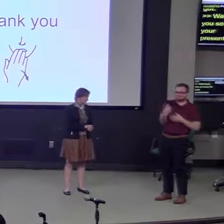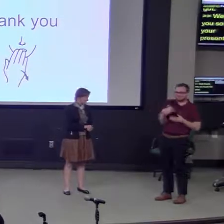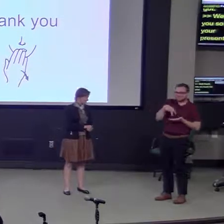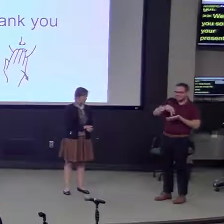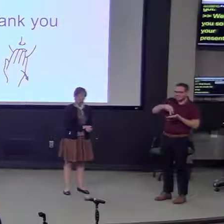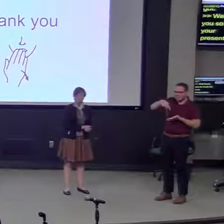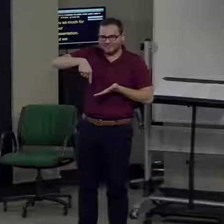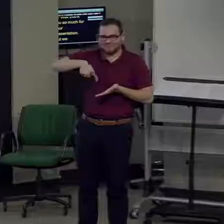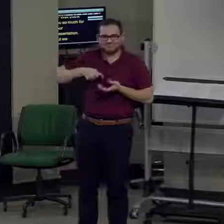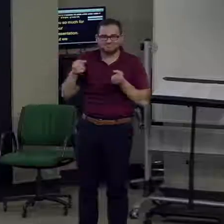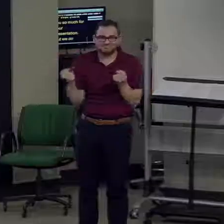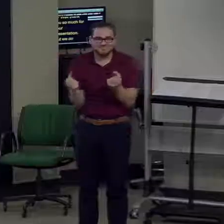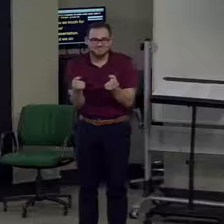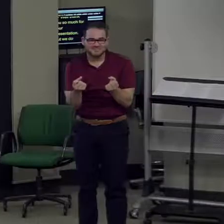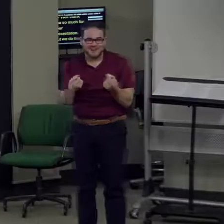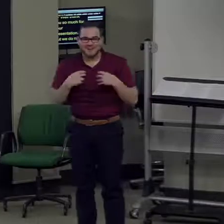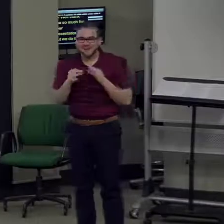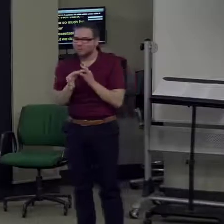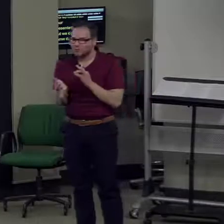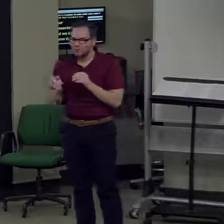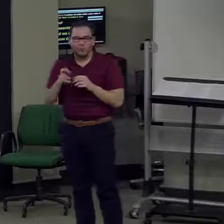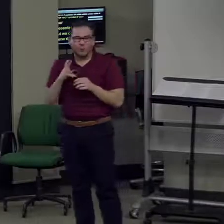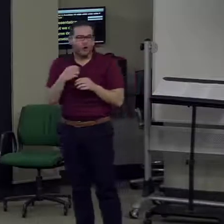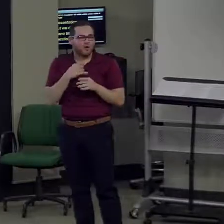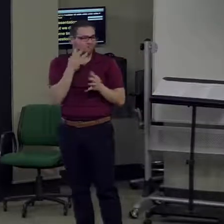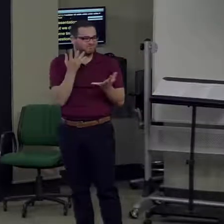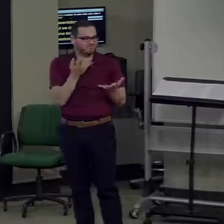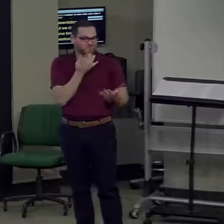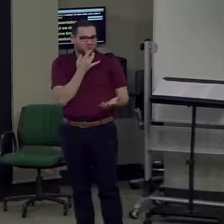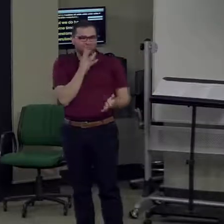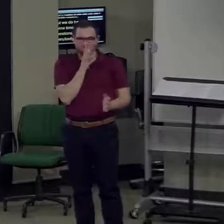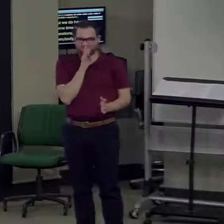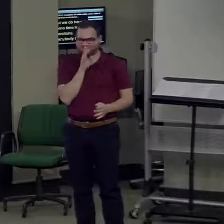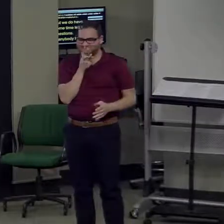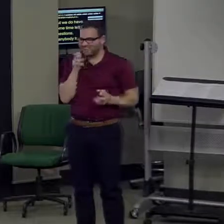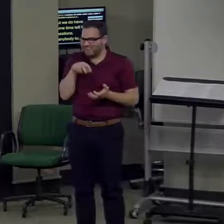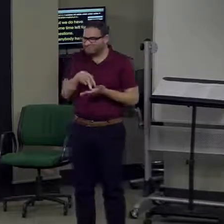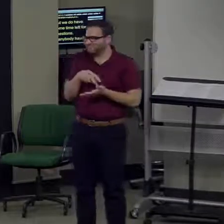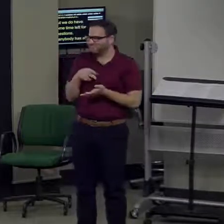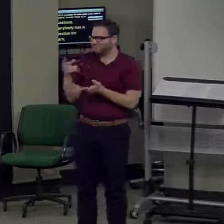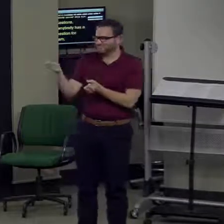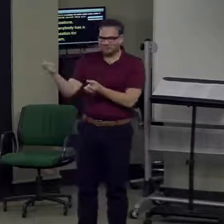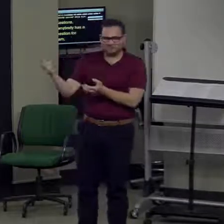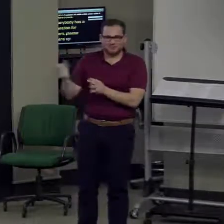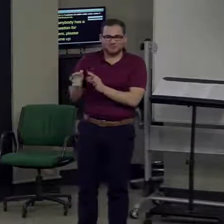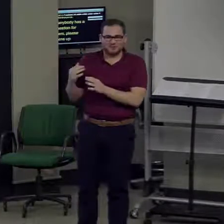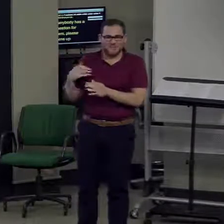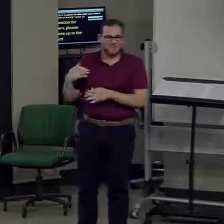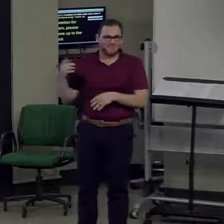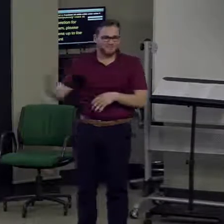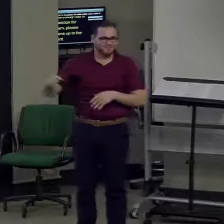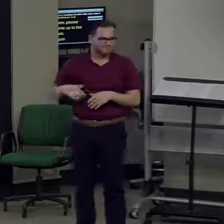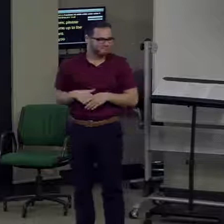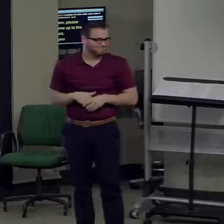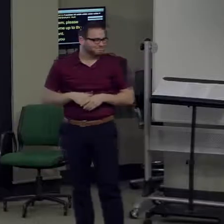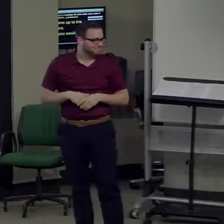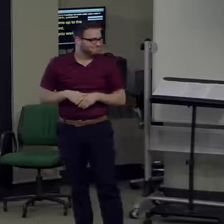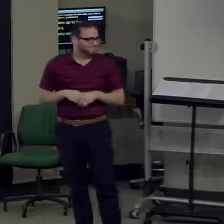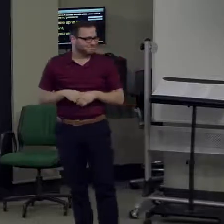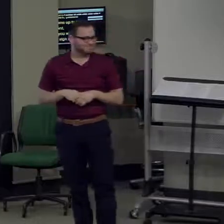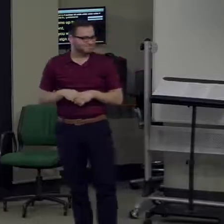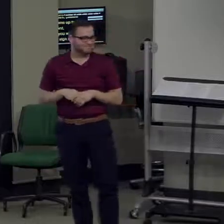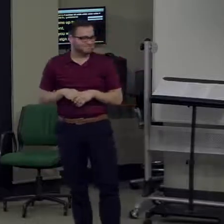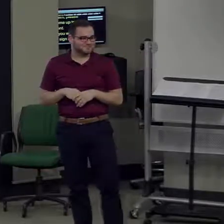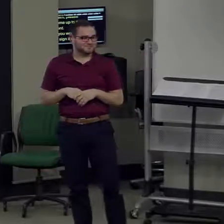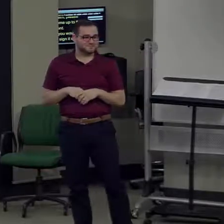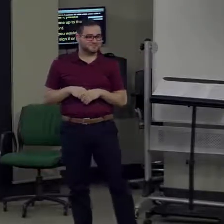for questions. If anybody has a question for them, please come up to the front if you'd like to sign it, or if you're going to speak it in English, we have interpreters to use sign language up at the